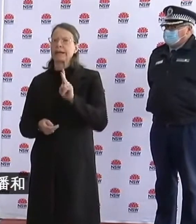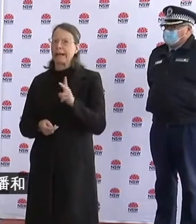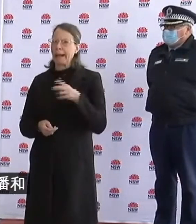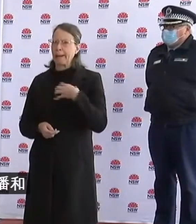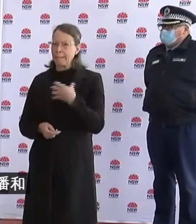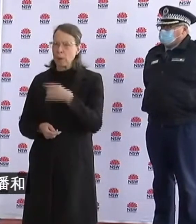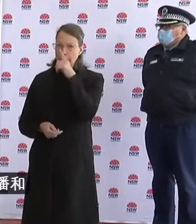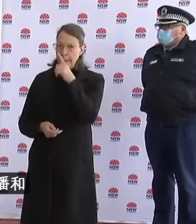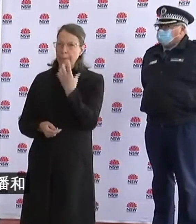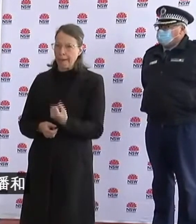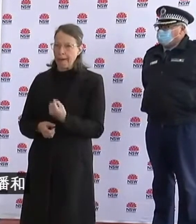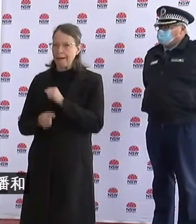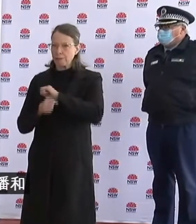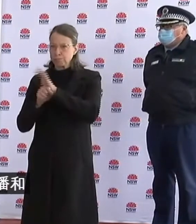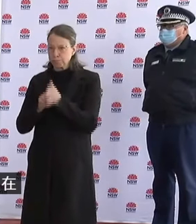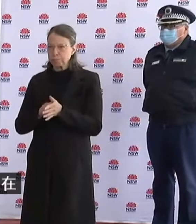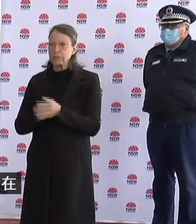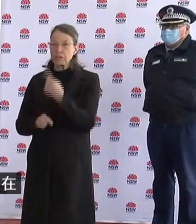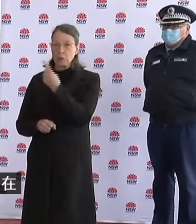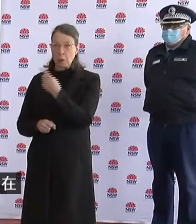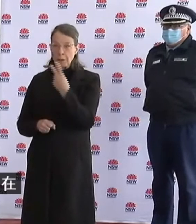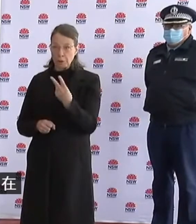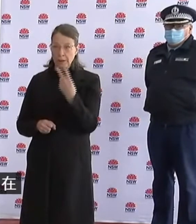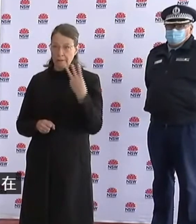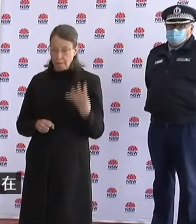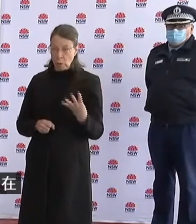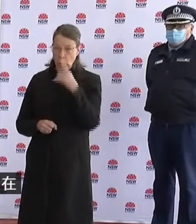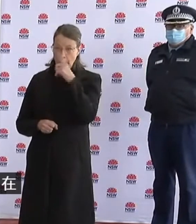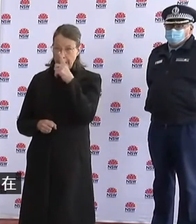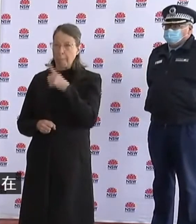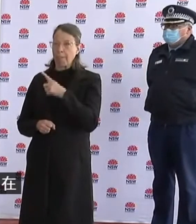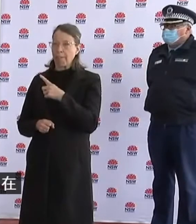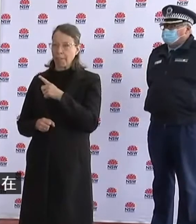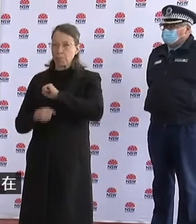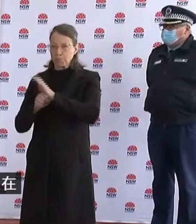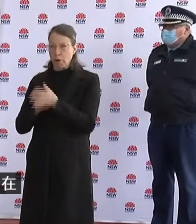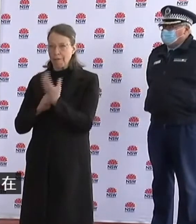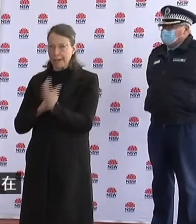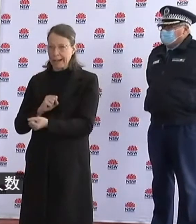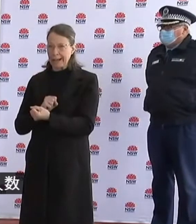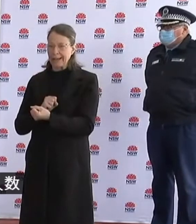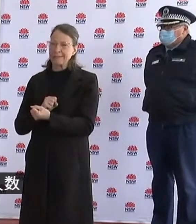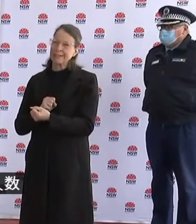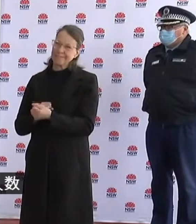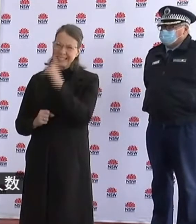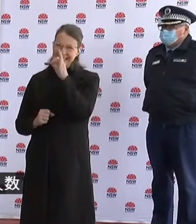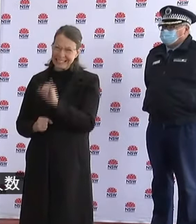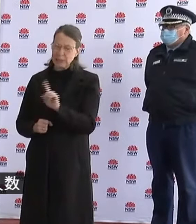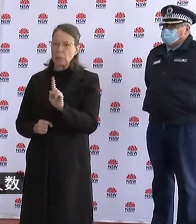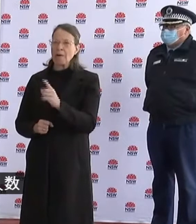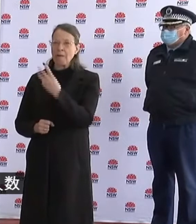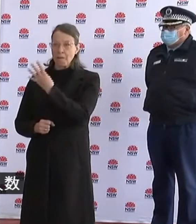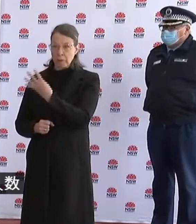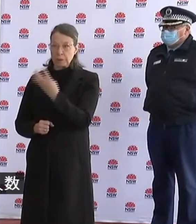124 cases of community transmission, and unfortunately, 48 of those were infectious in the community.